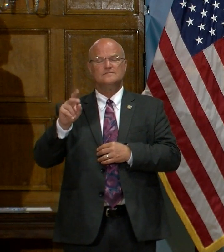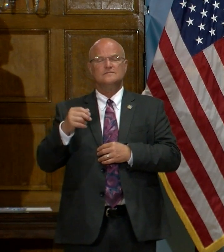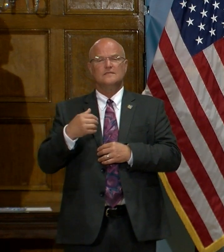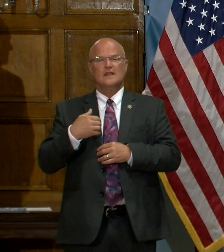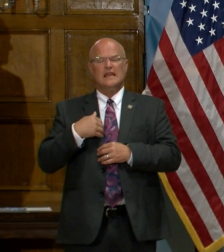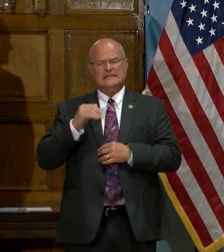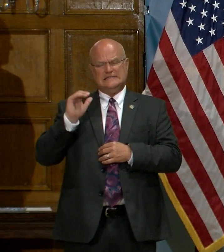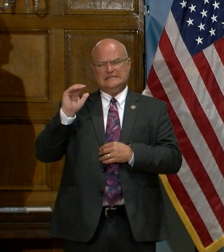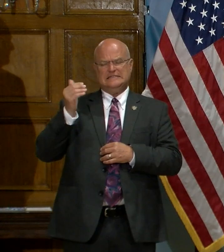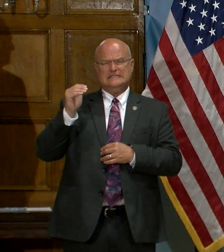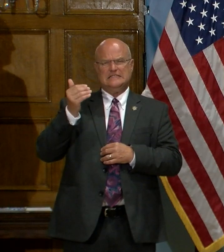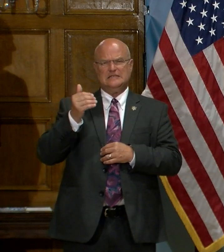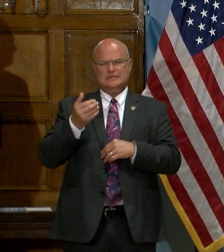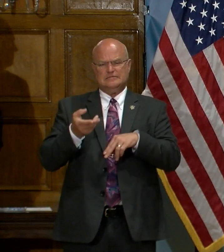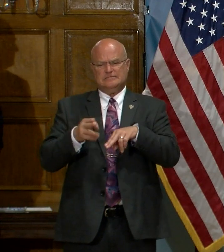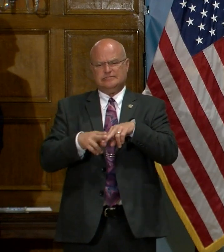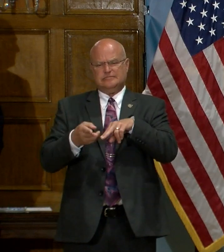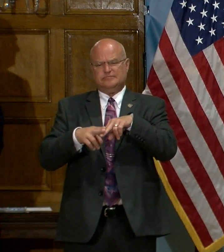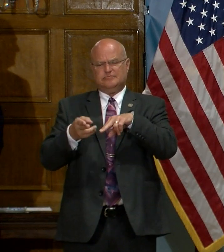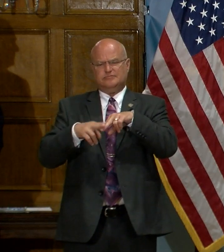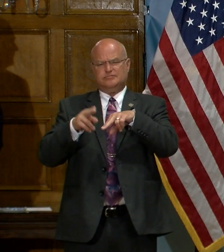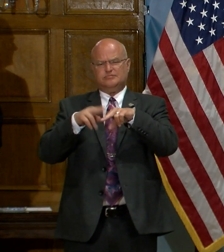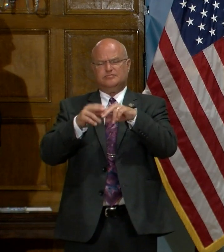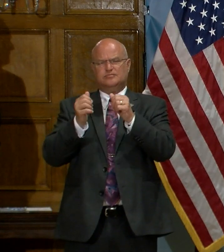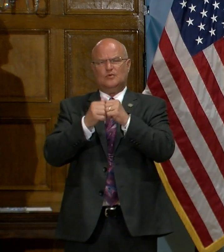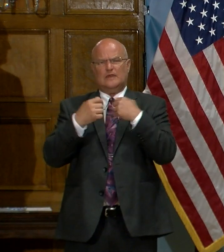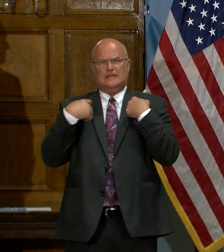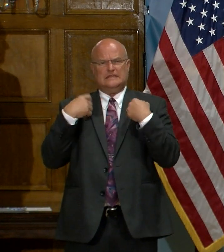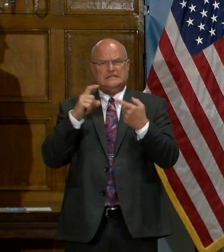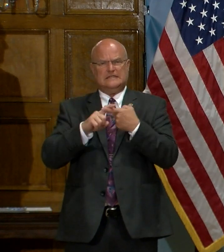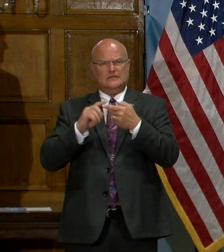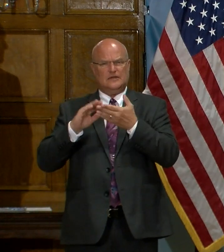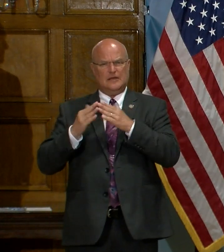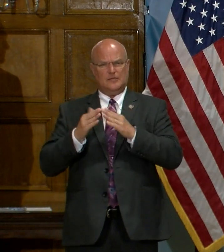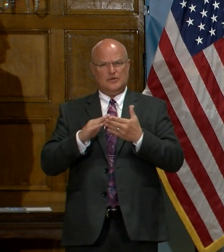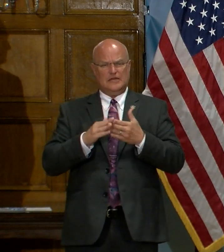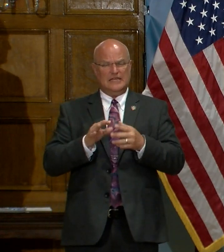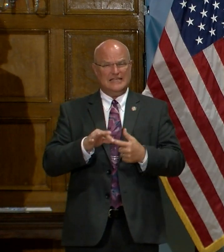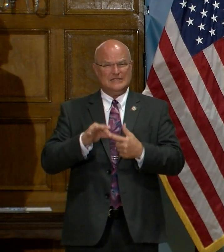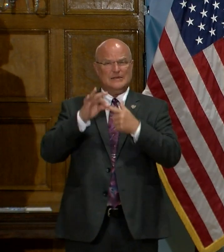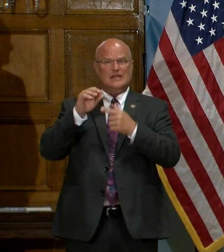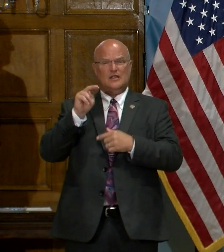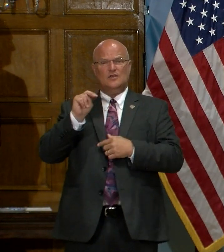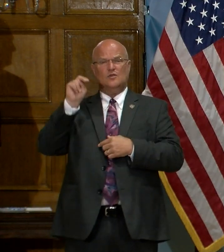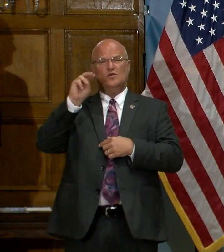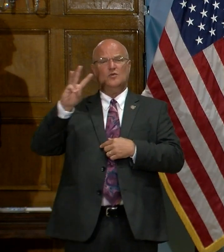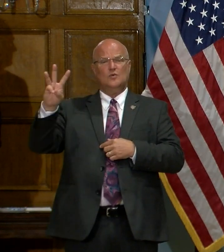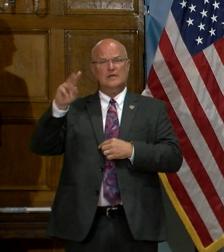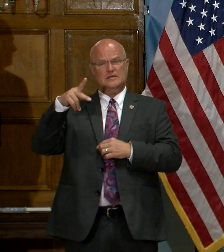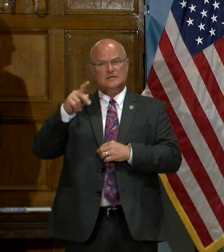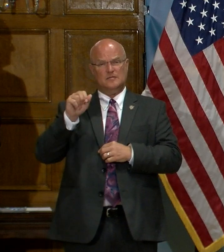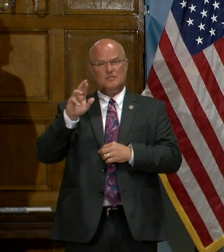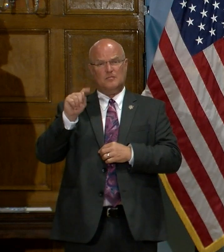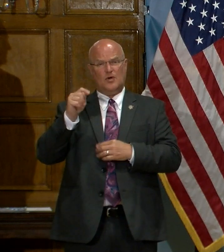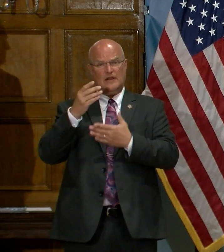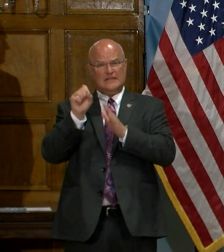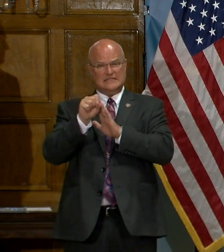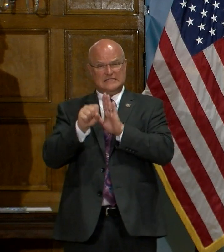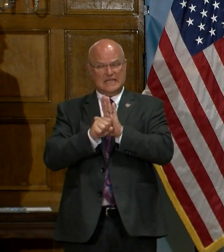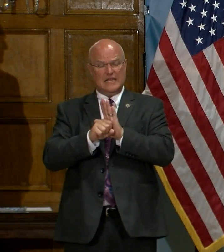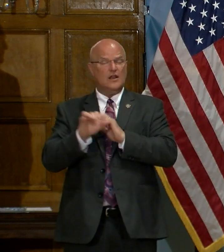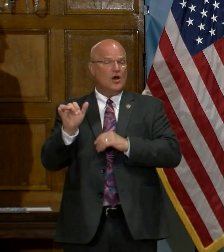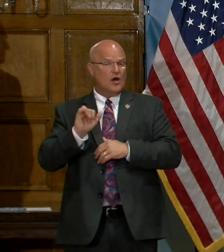There seem to be rapid increases in our Latino communities, particularly in the northwest part of the state. We are